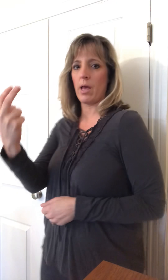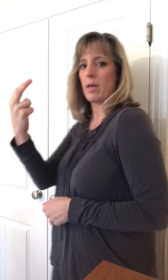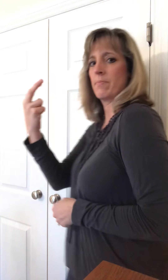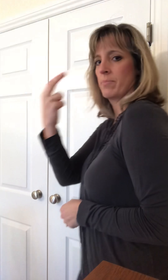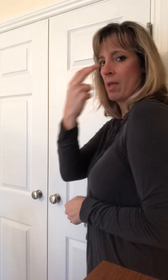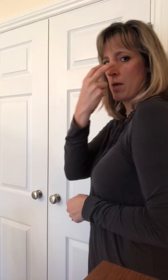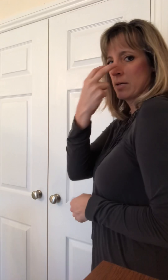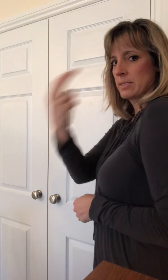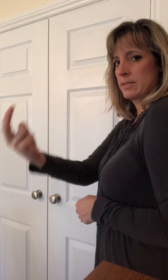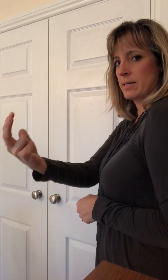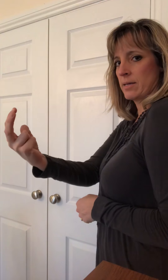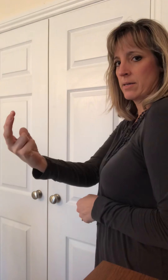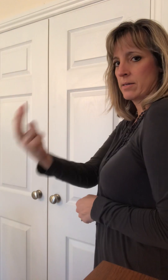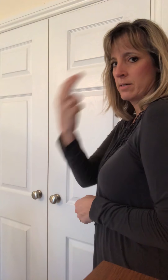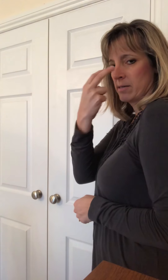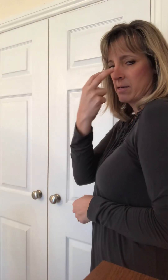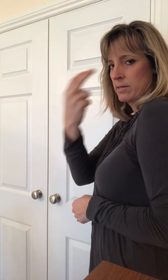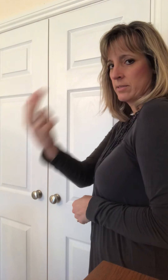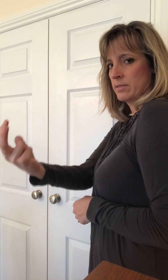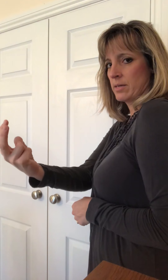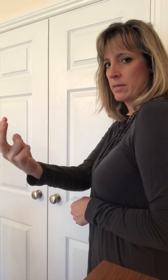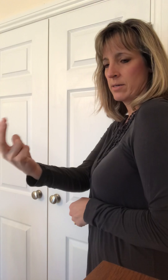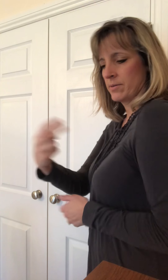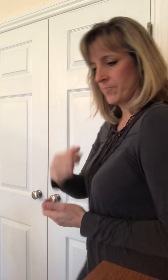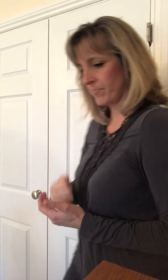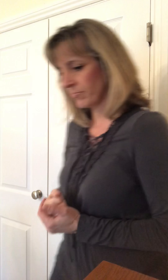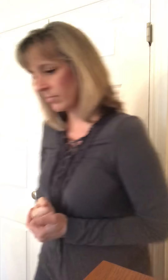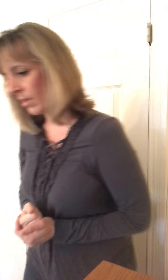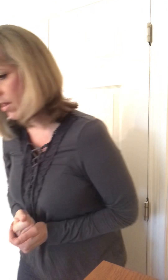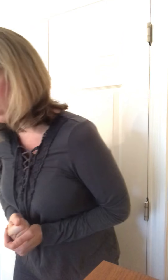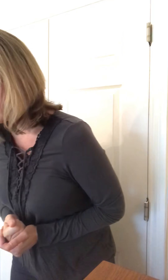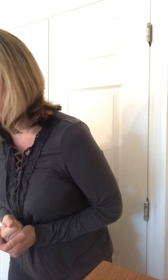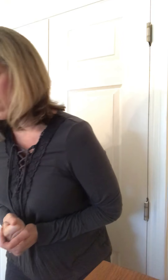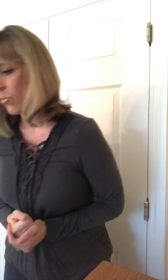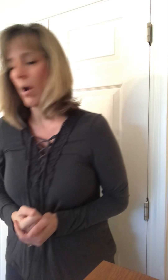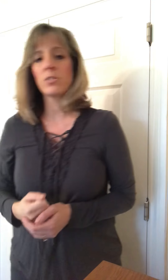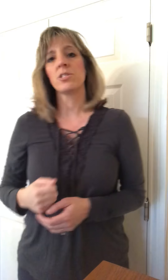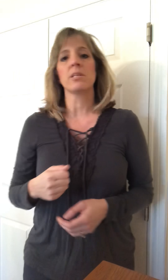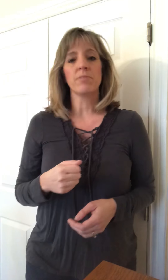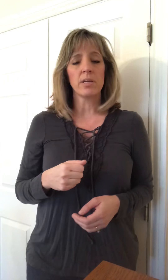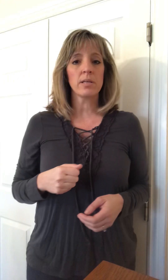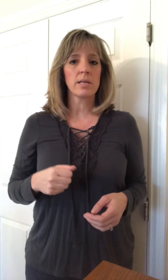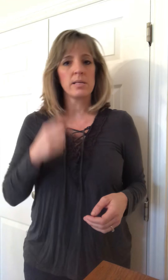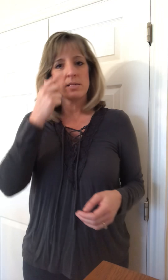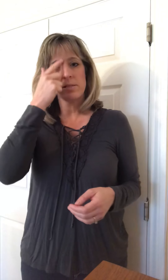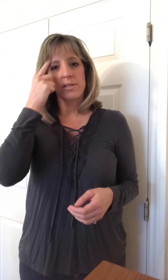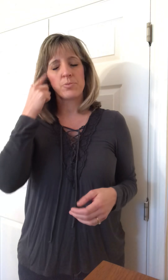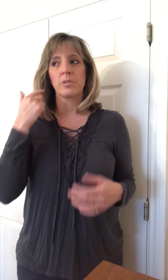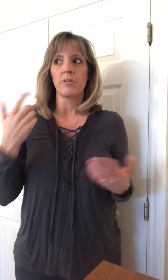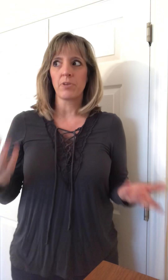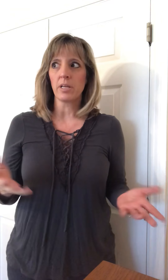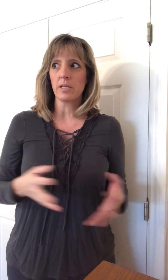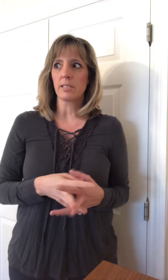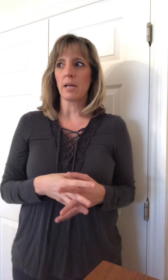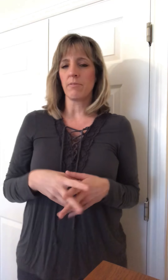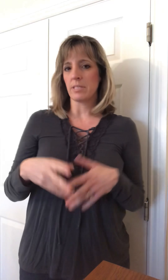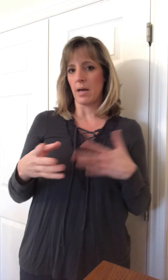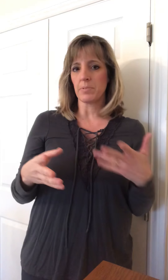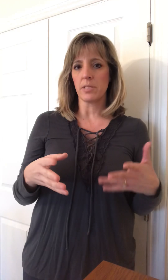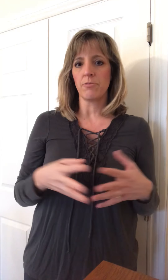Okay. See. See. Watch TV it's really funny. It's kind of adapted